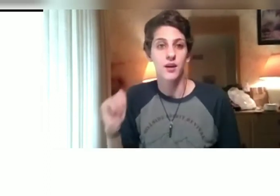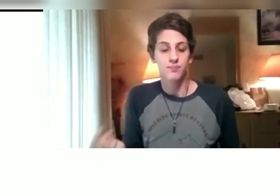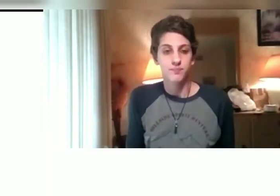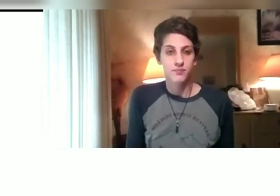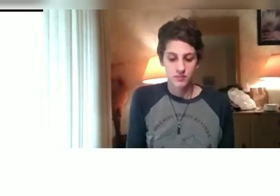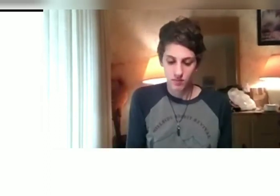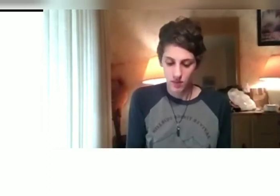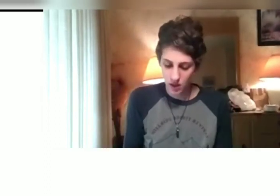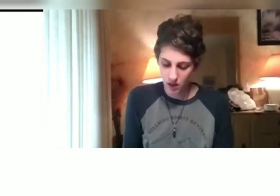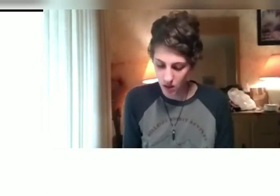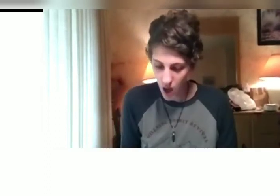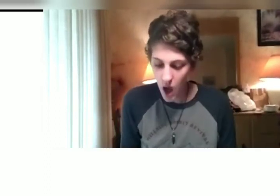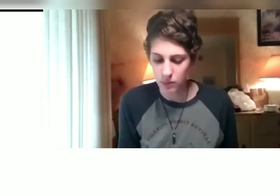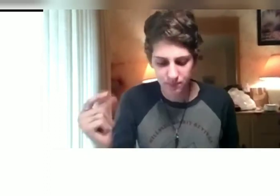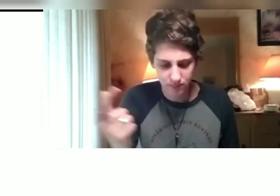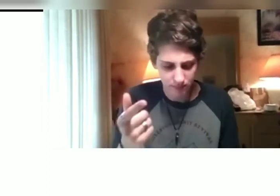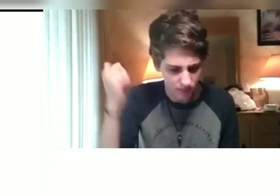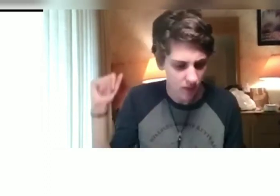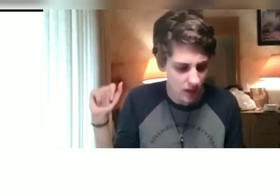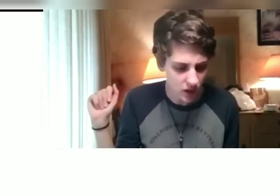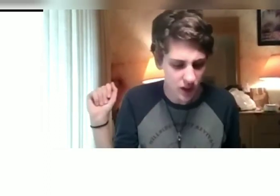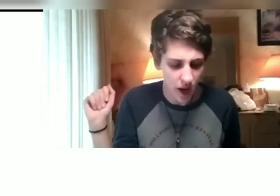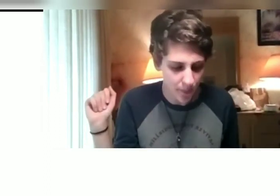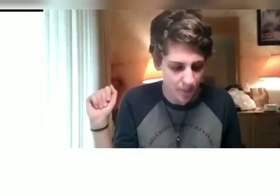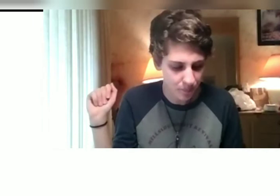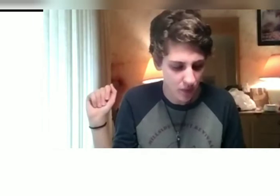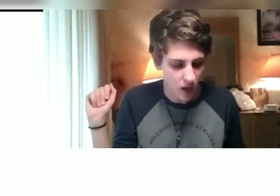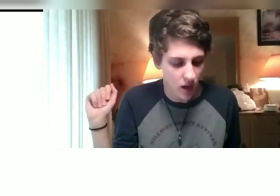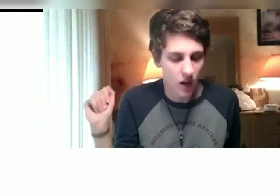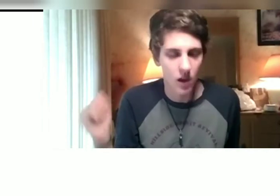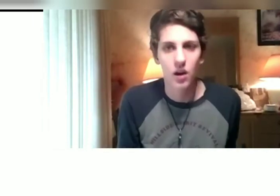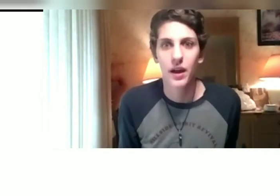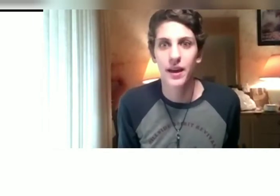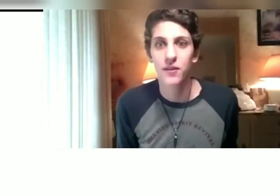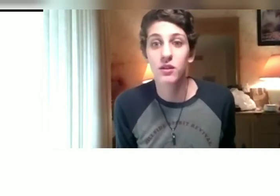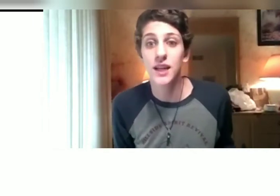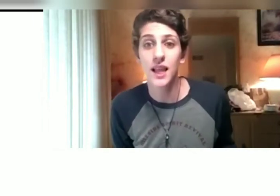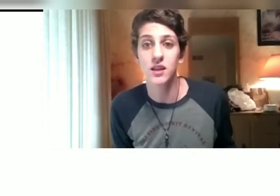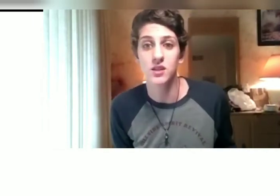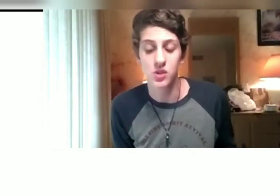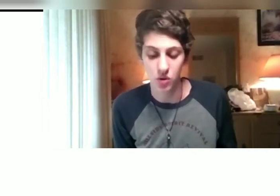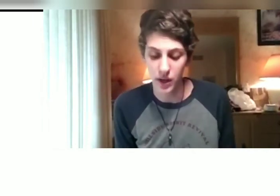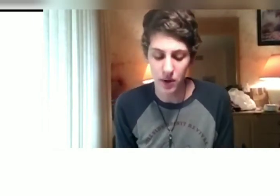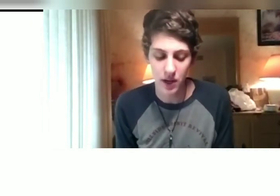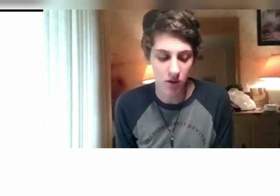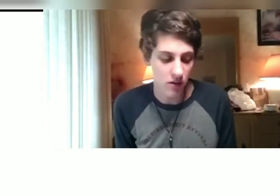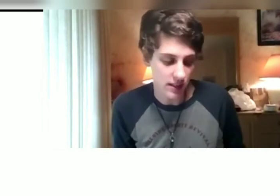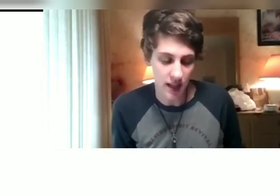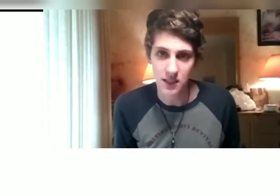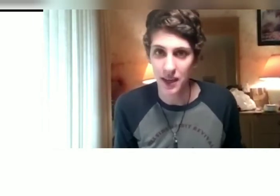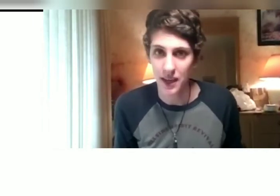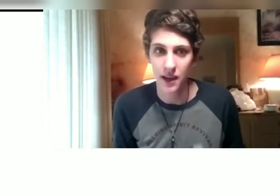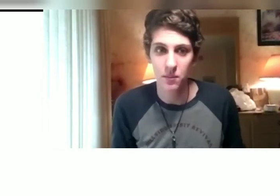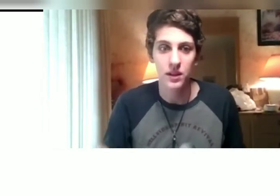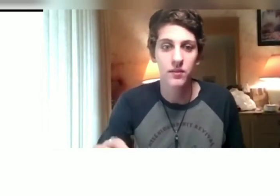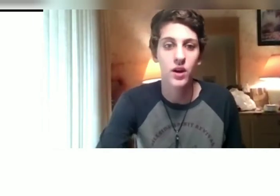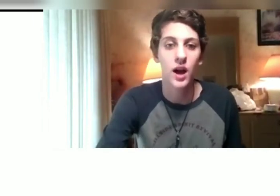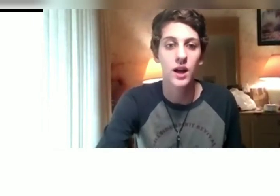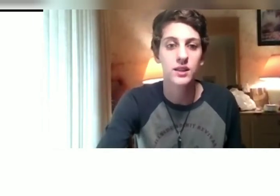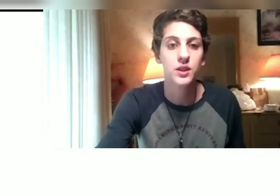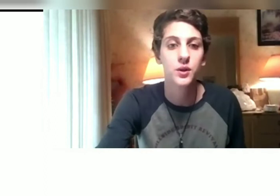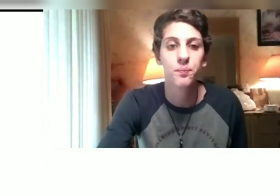anyhow. Oh, so if you're telling a story, I wanted to go over this last week and I completely